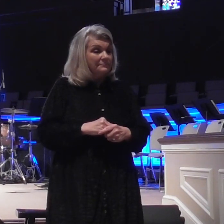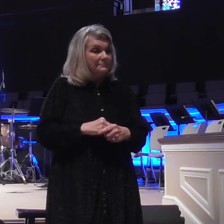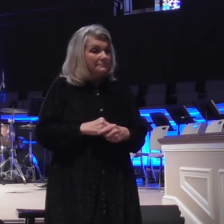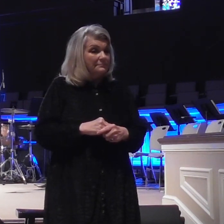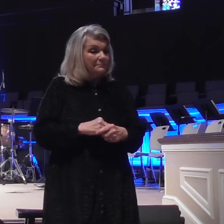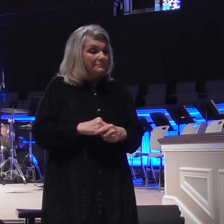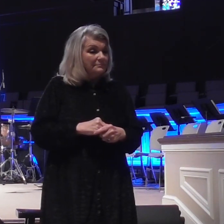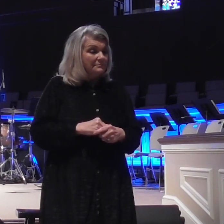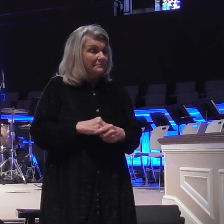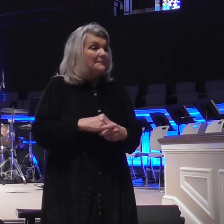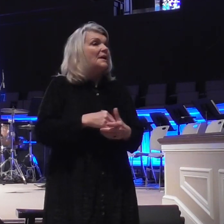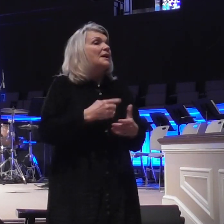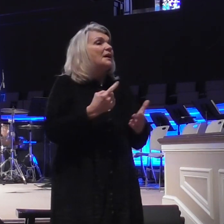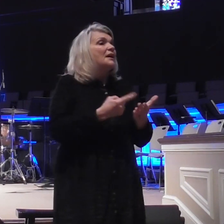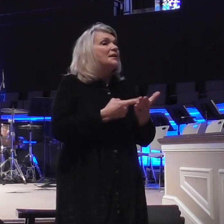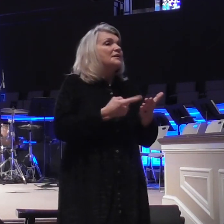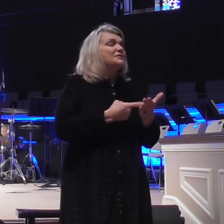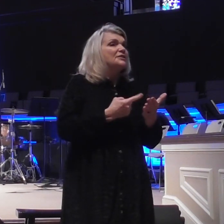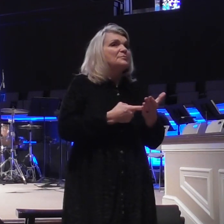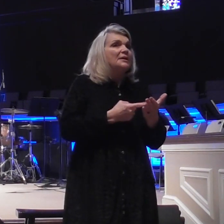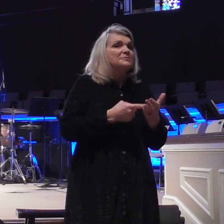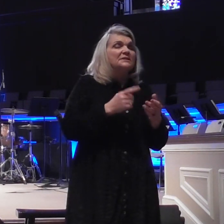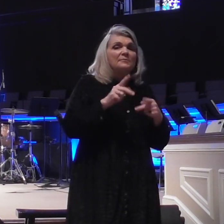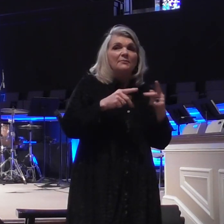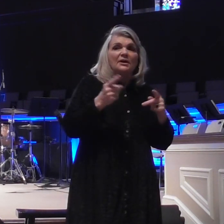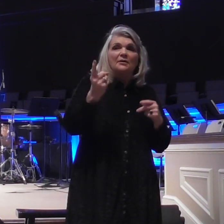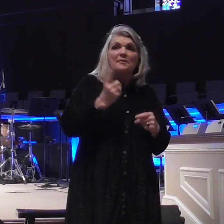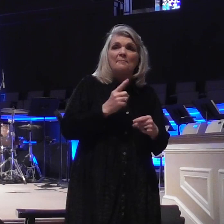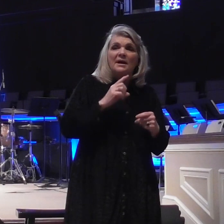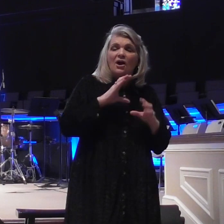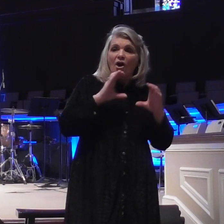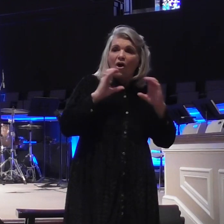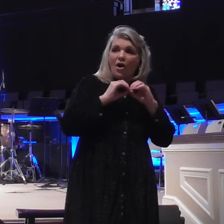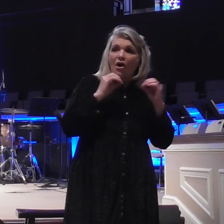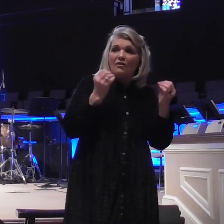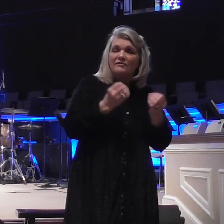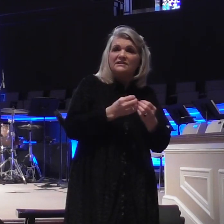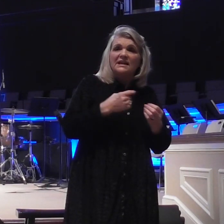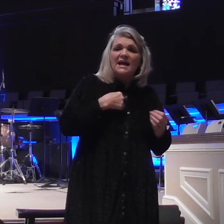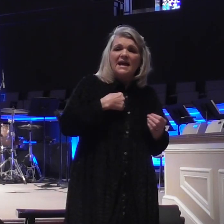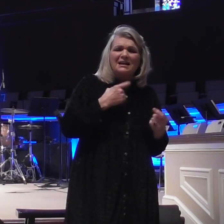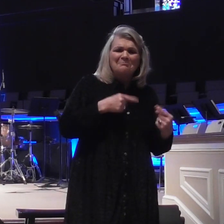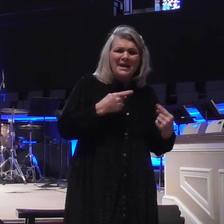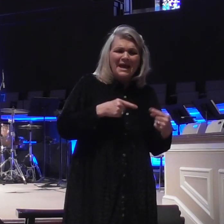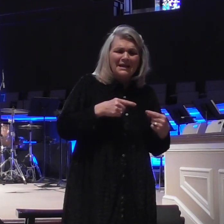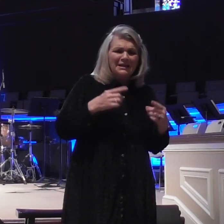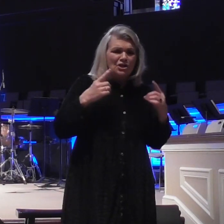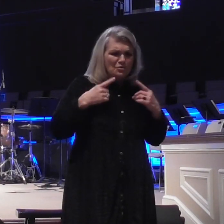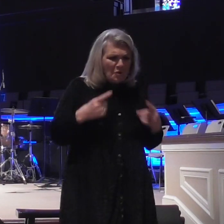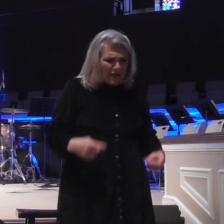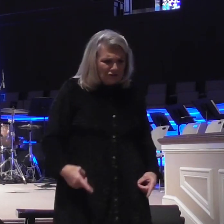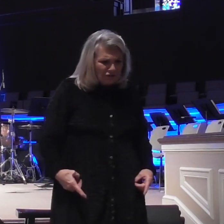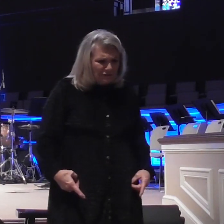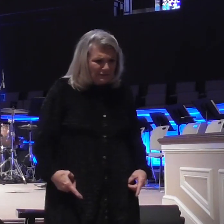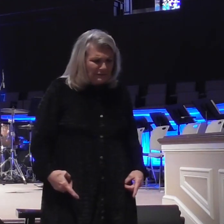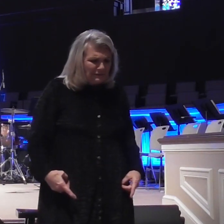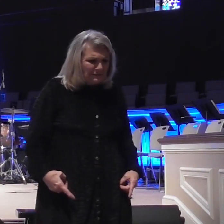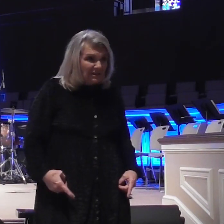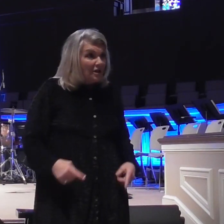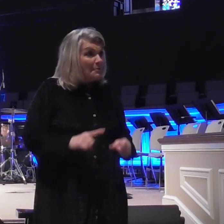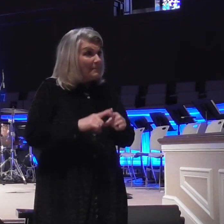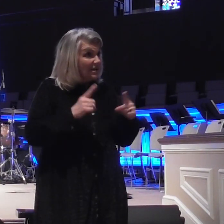They may come into your office and say, I am battling depression. They might be battling clinical depression. They might be struggling with something